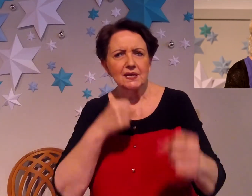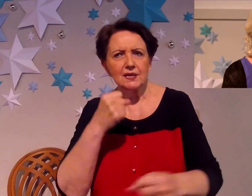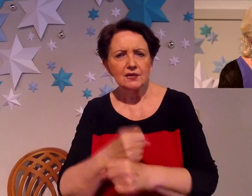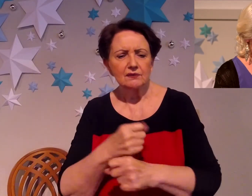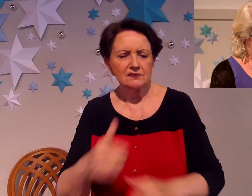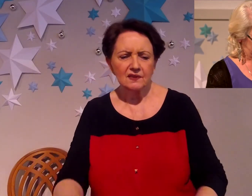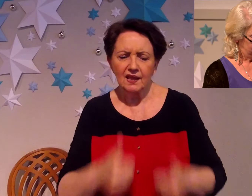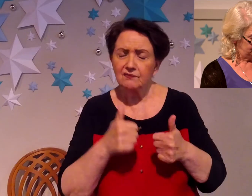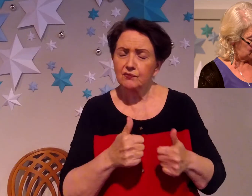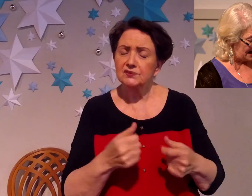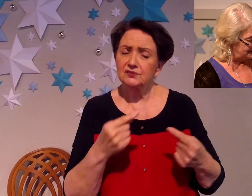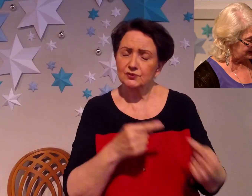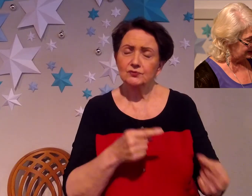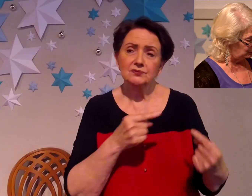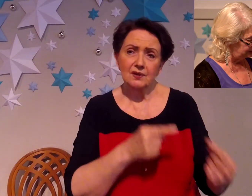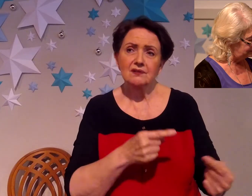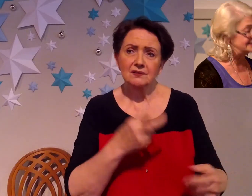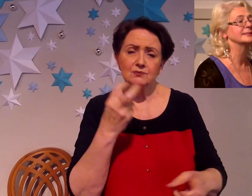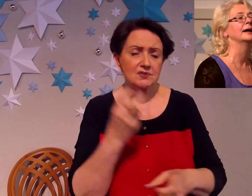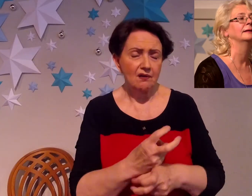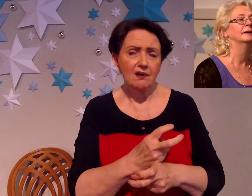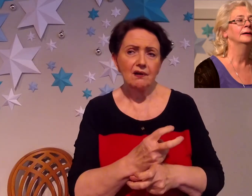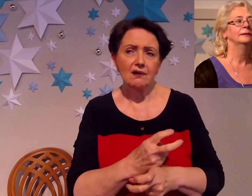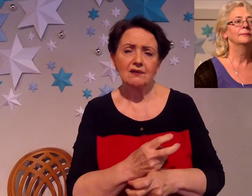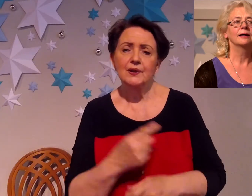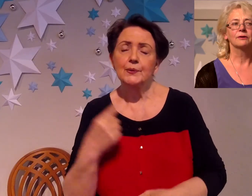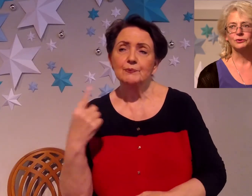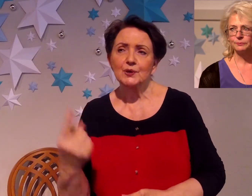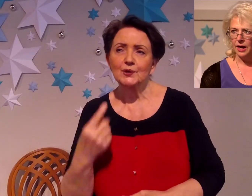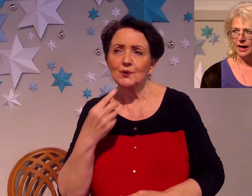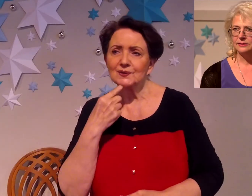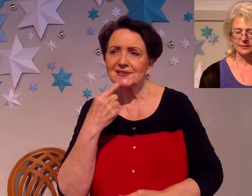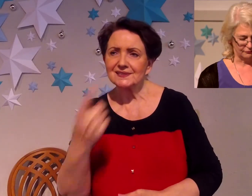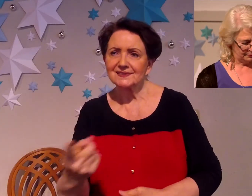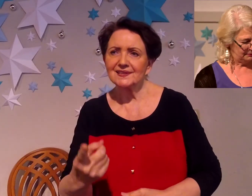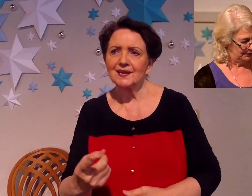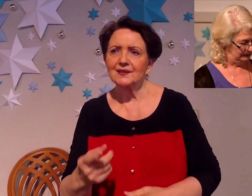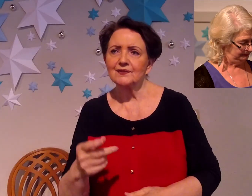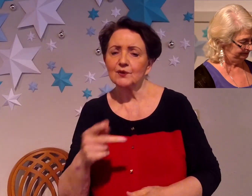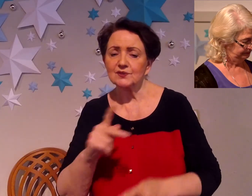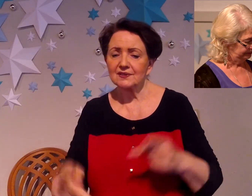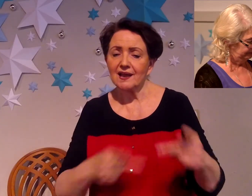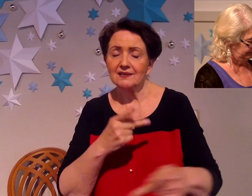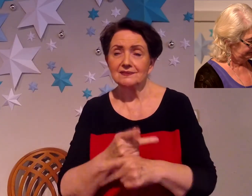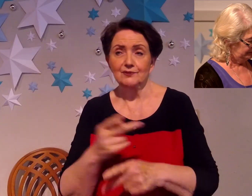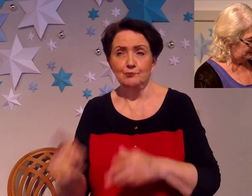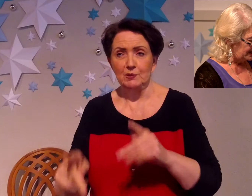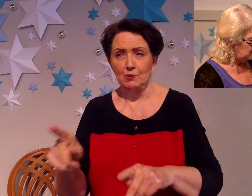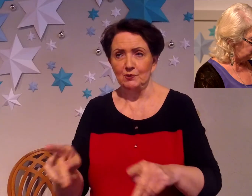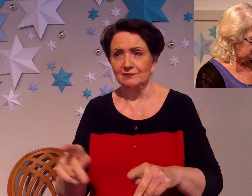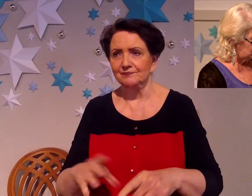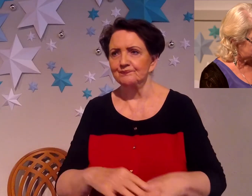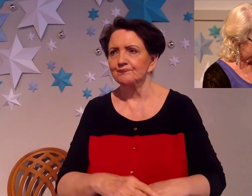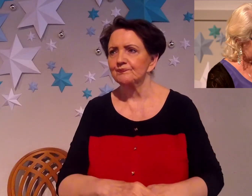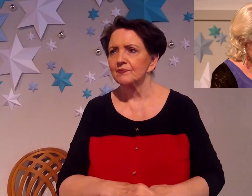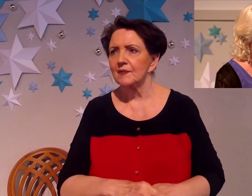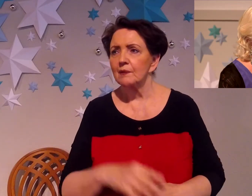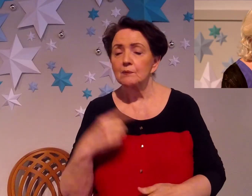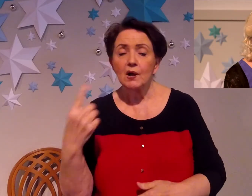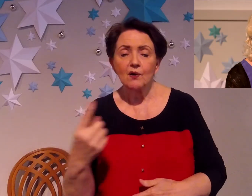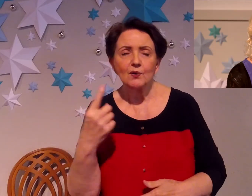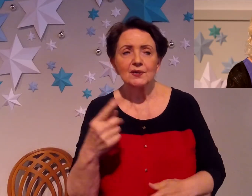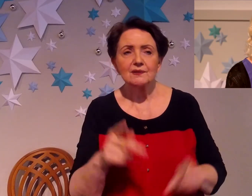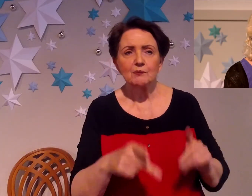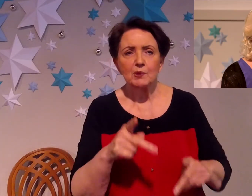easy. But perhaps it can only be said by those kinds of people, by only those of us